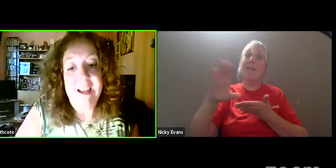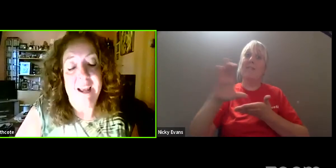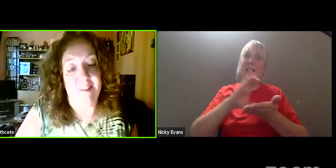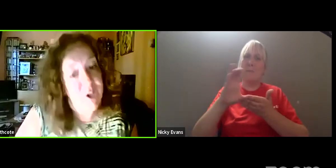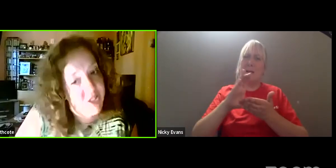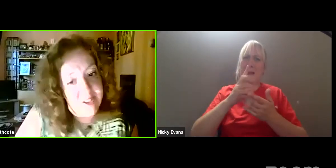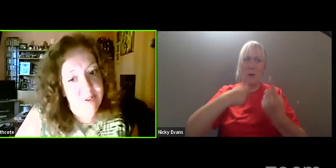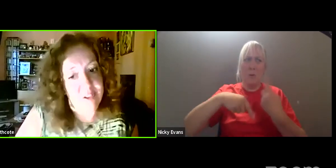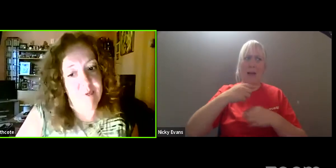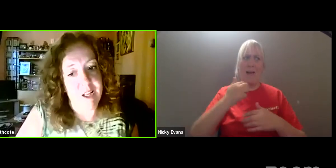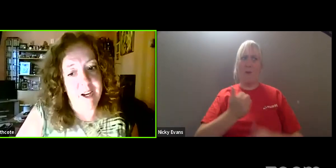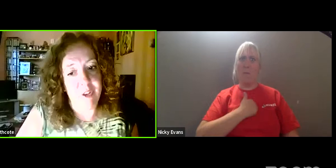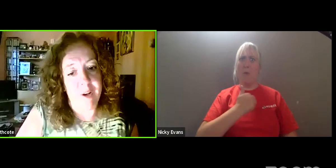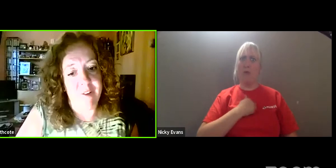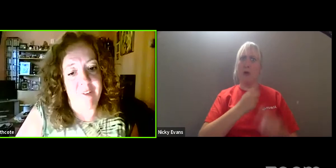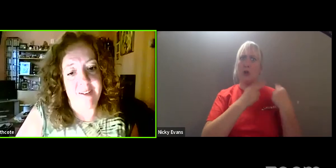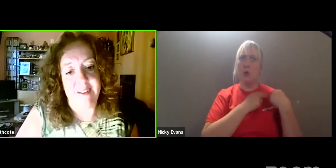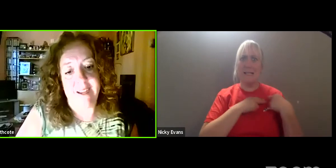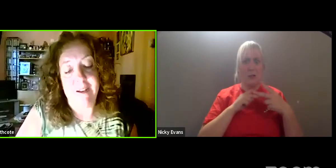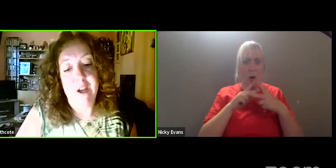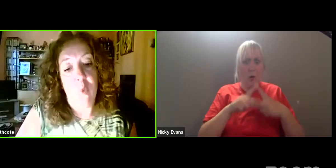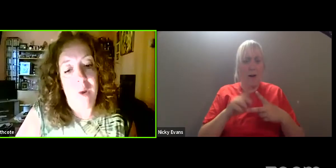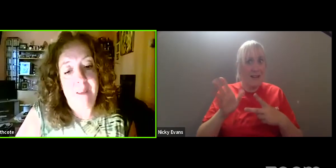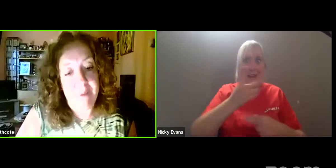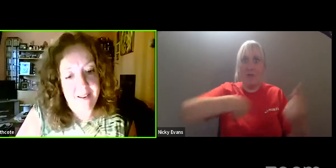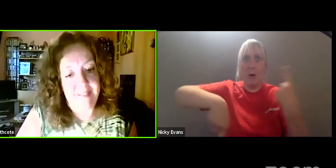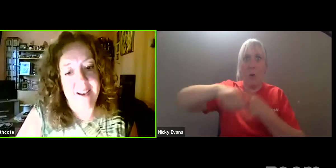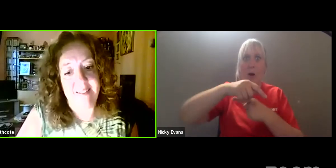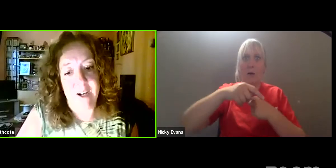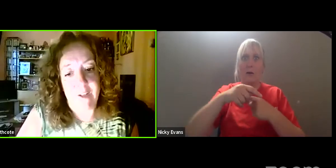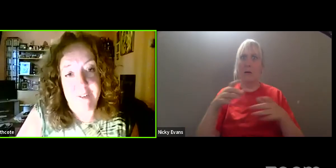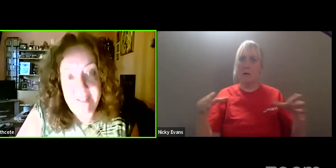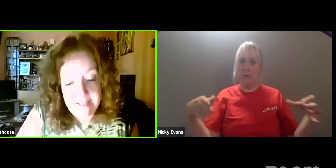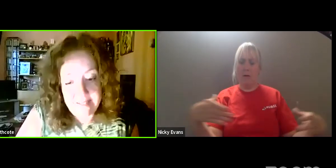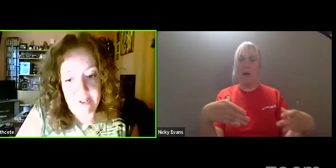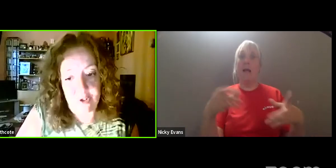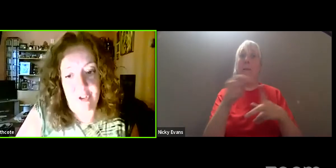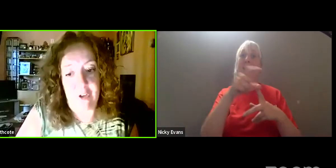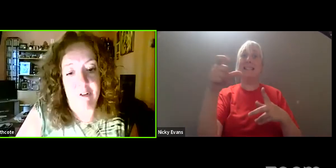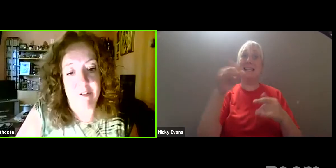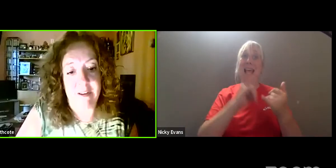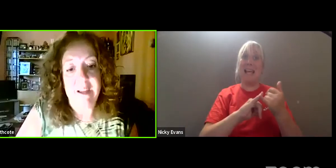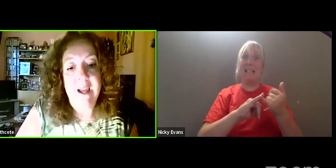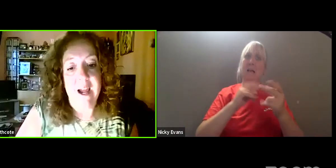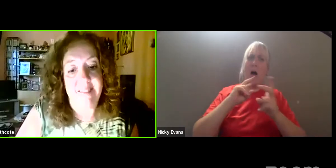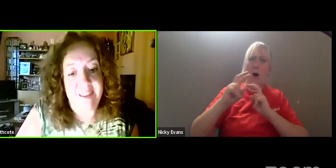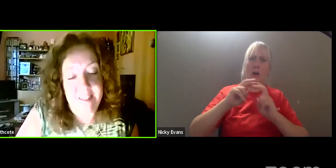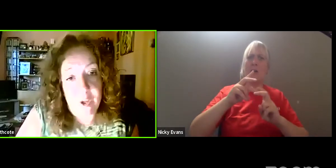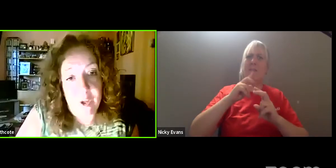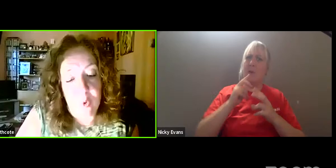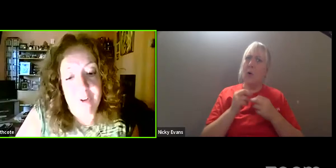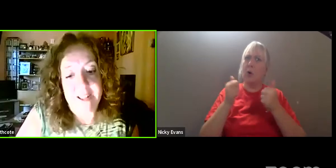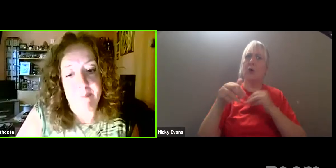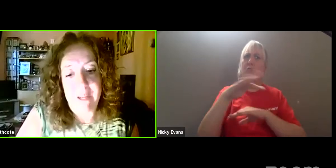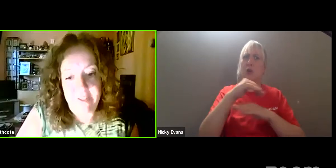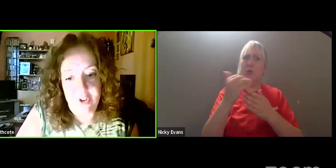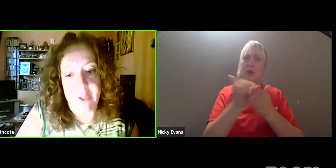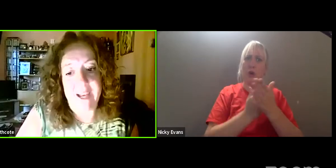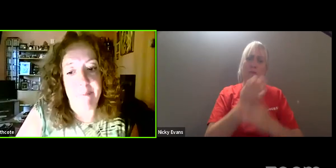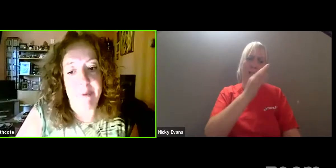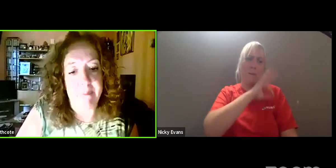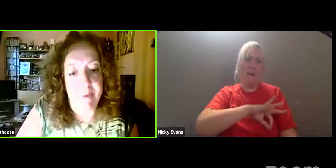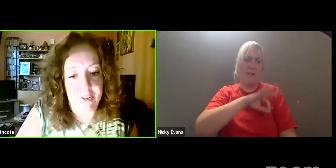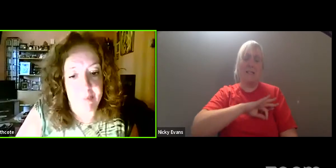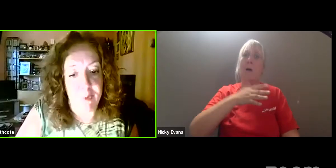society, especially those that rely on the welfare state. We in PCS argue for decent social security and seek to coordinate the biggest